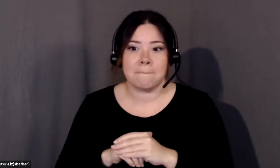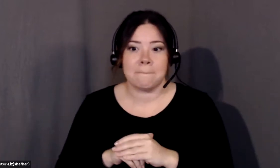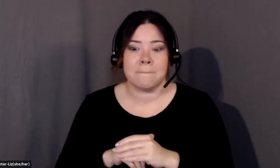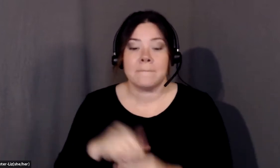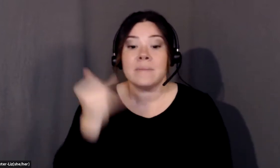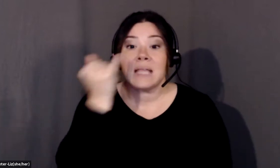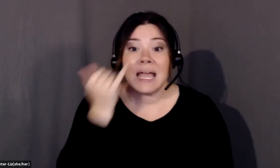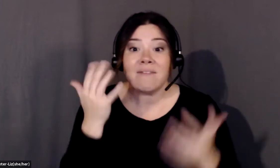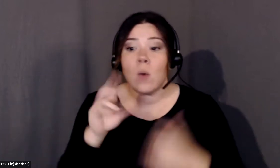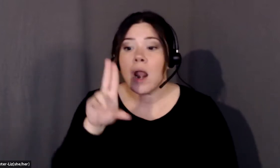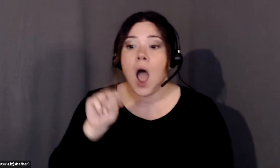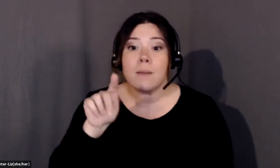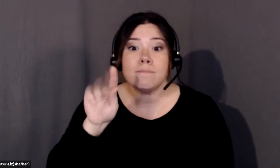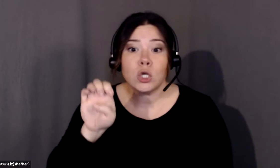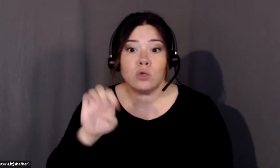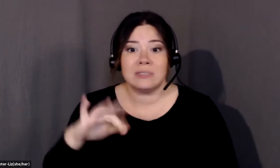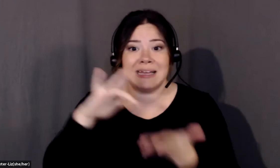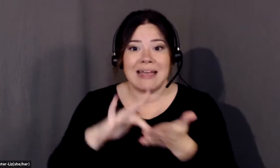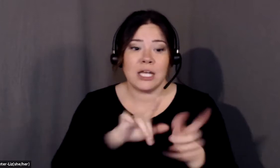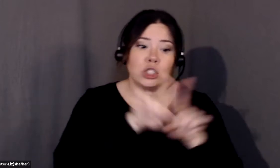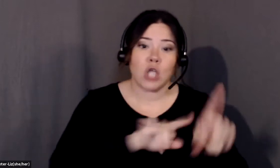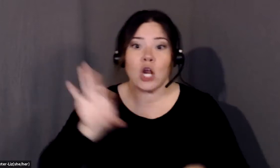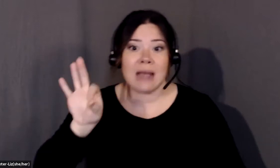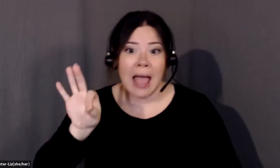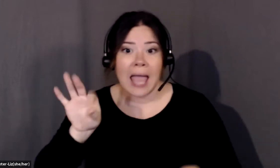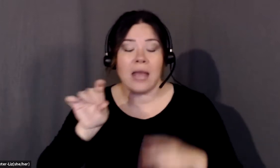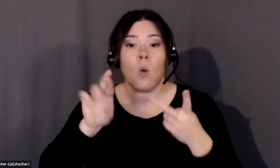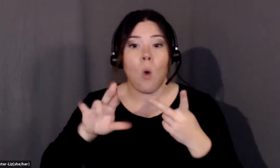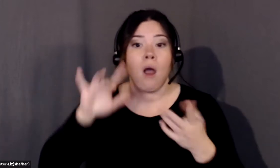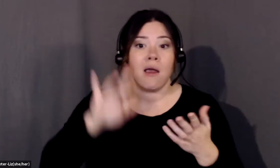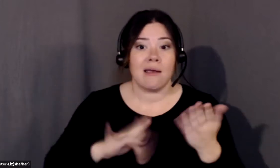press *9 or you can press the hand raise option.